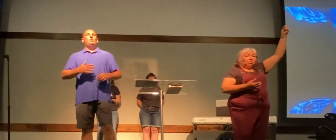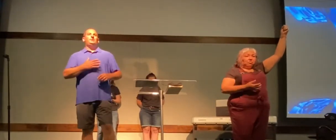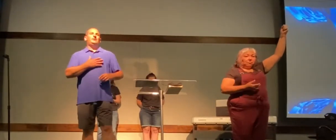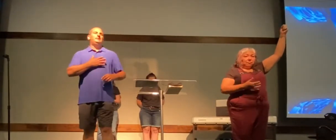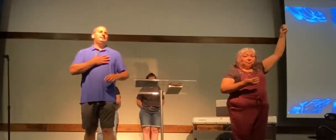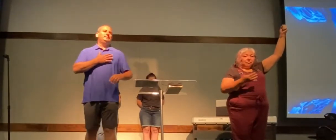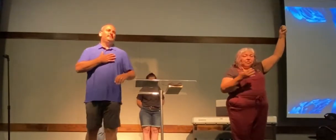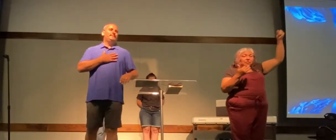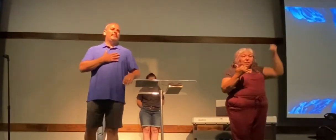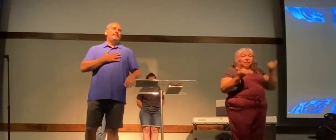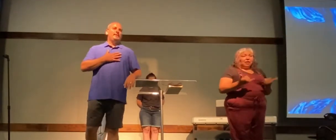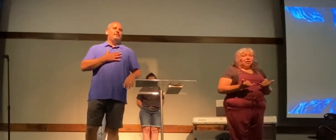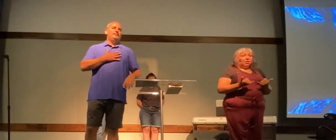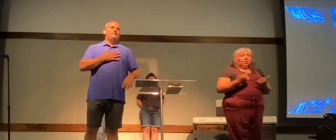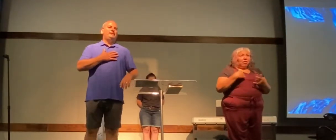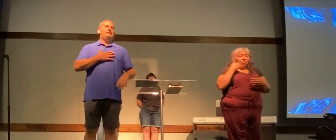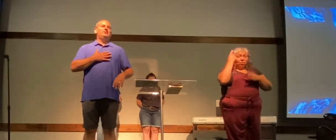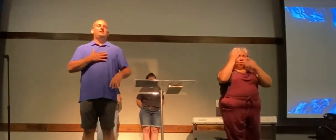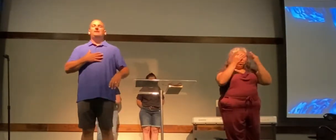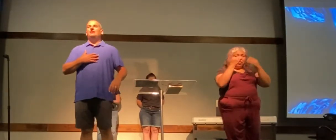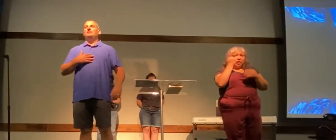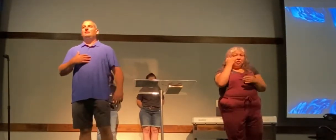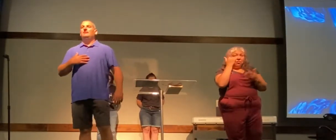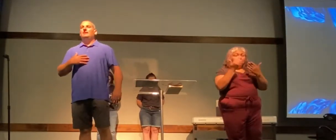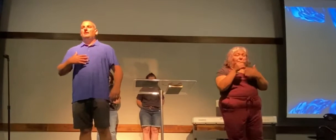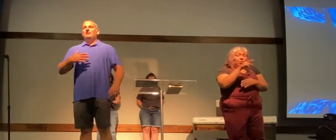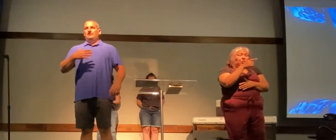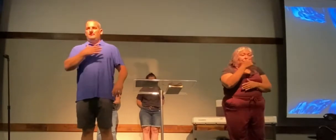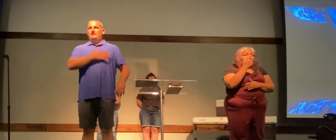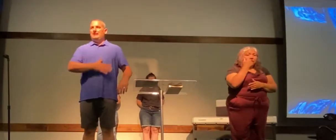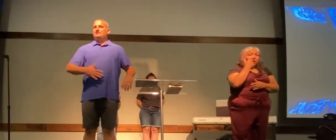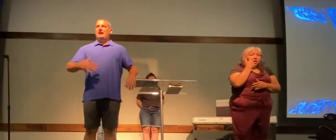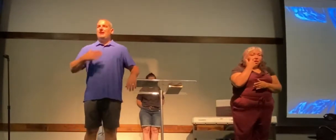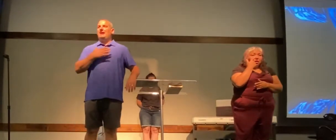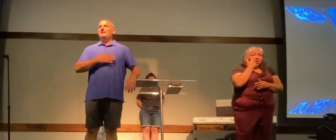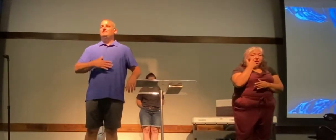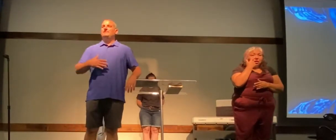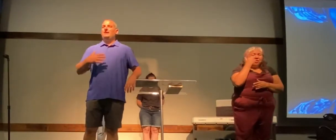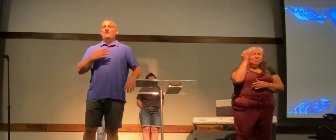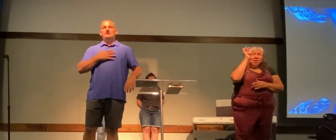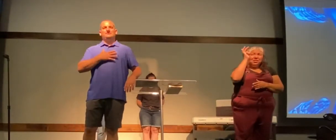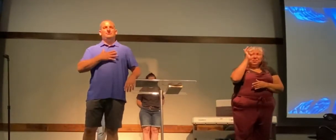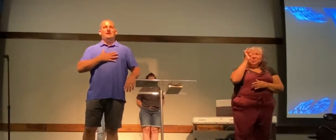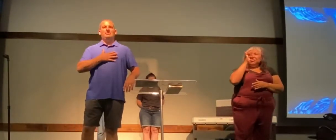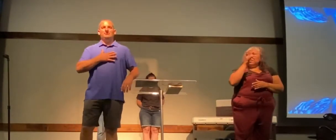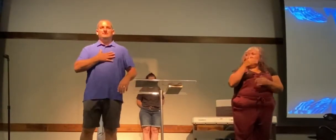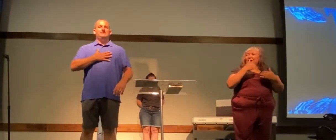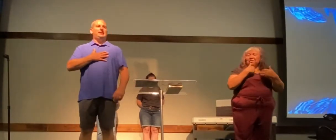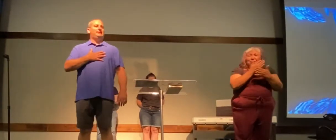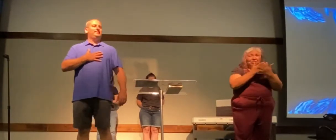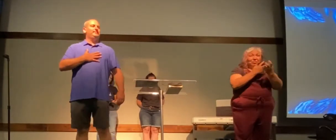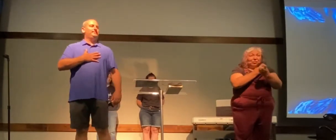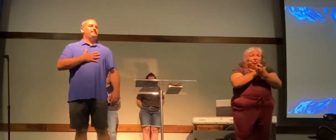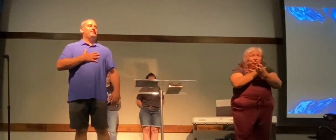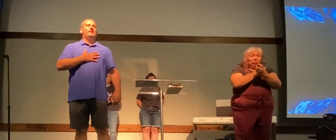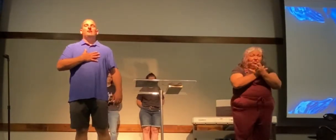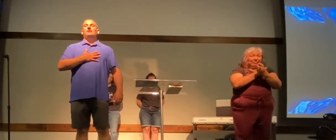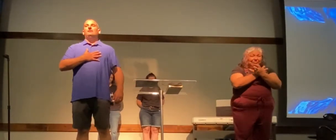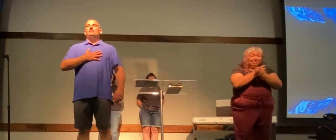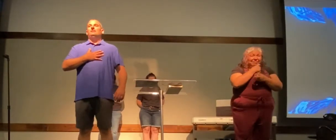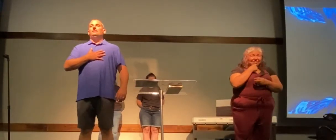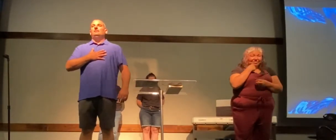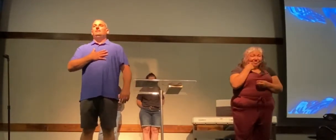And I'm wondering if maybe you're thinking, Pastor, I've got some dry bones in me.